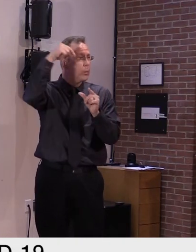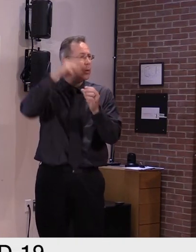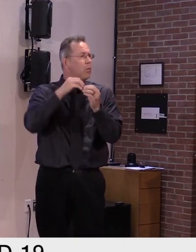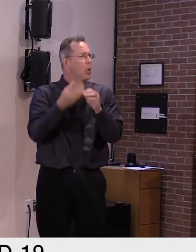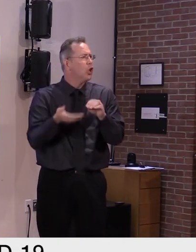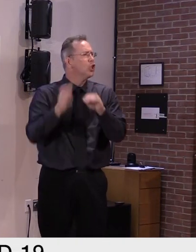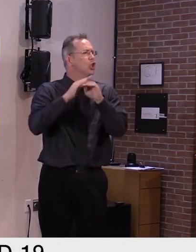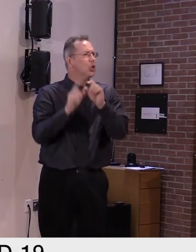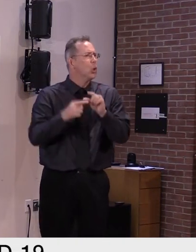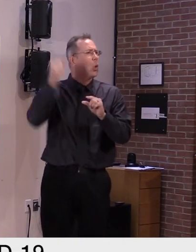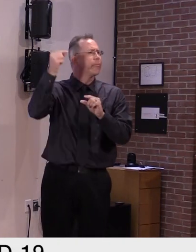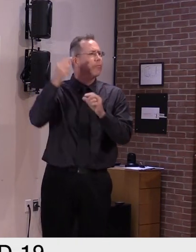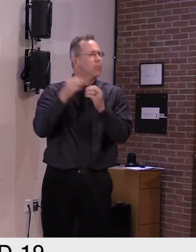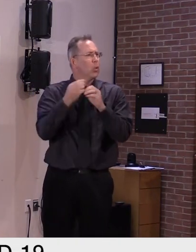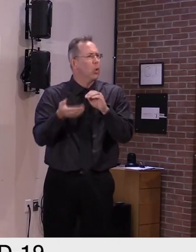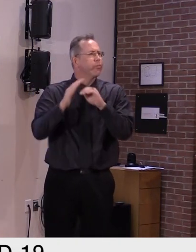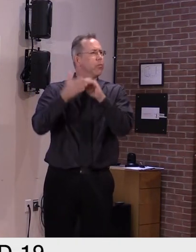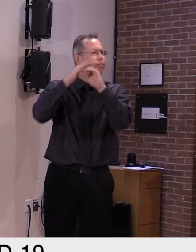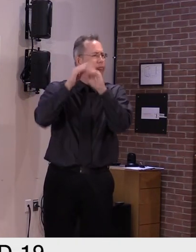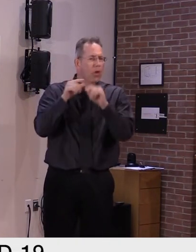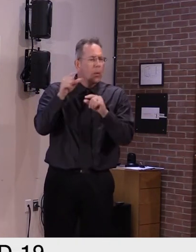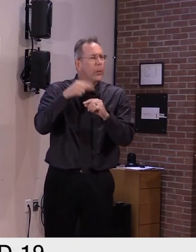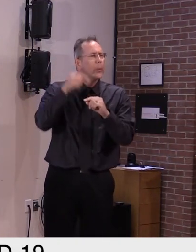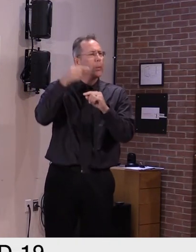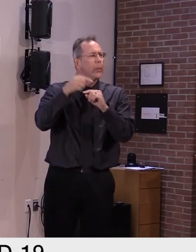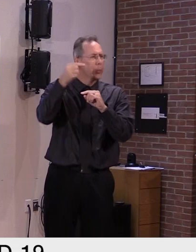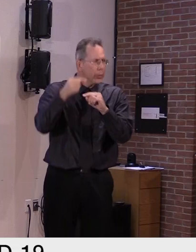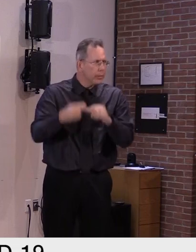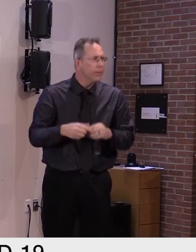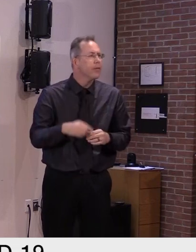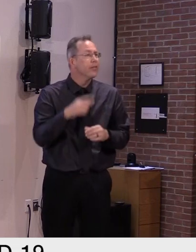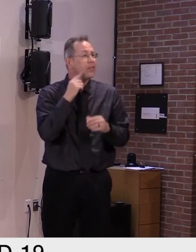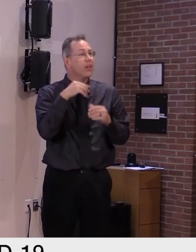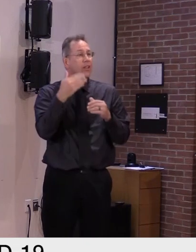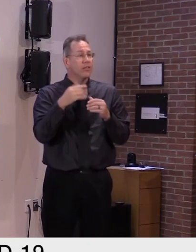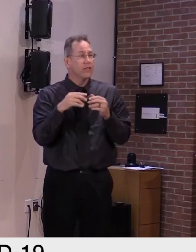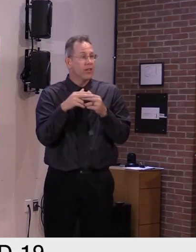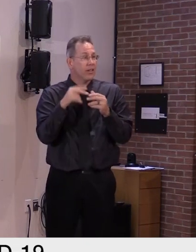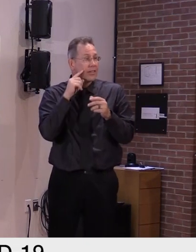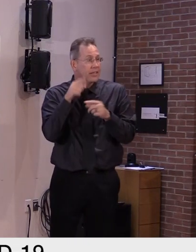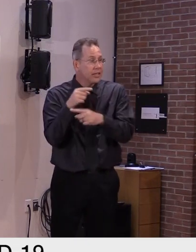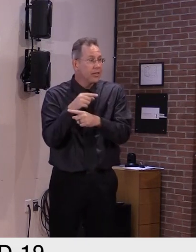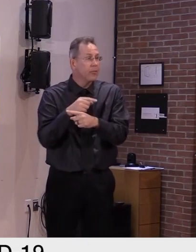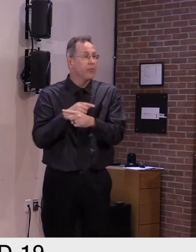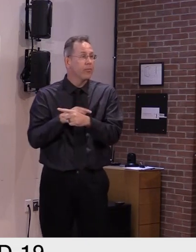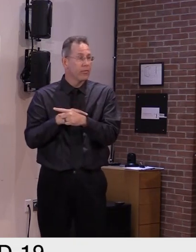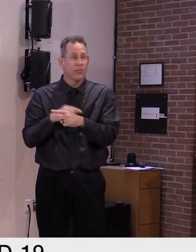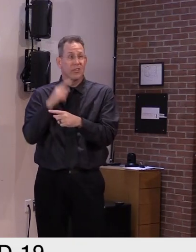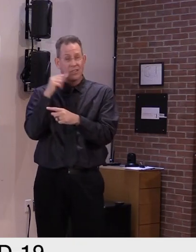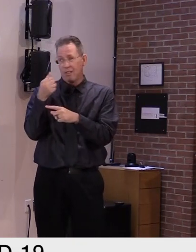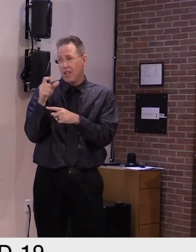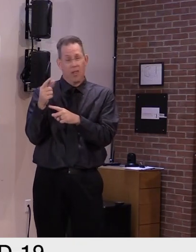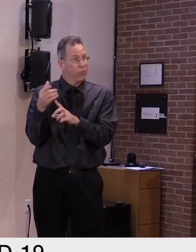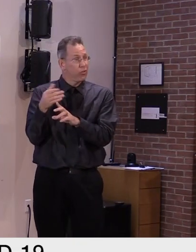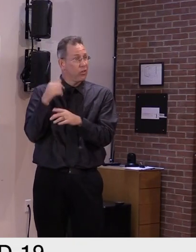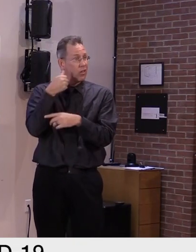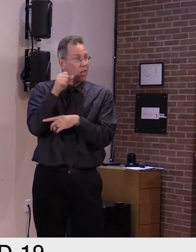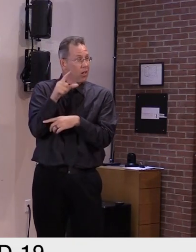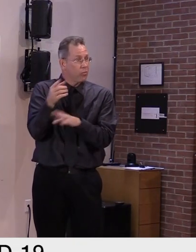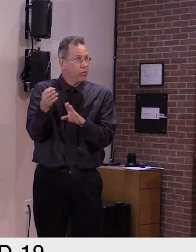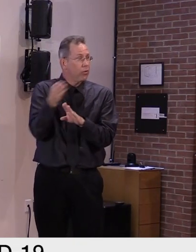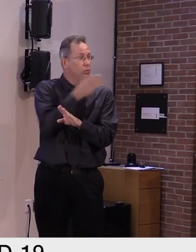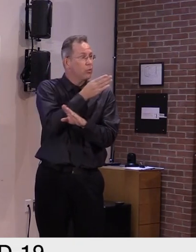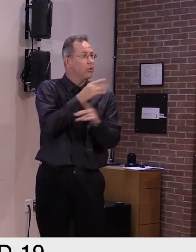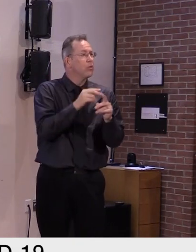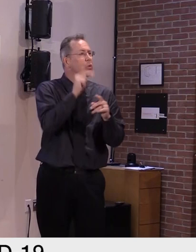country. You see from that first slide, the peak that occurred in April, that was really focused on the Northeast, as we've talked about a lot.